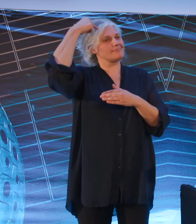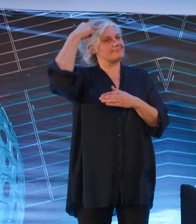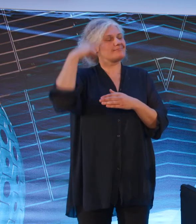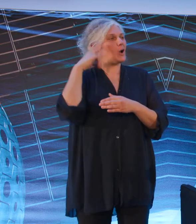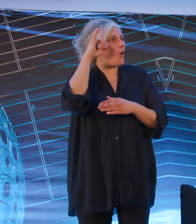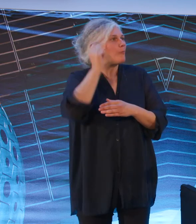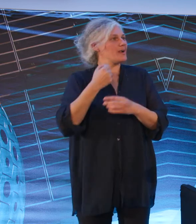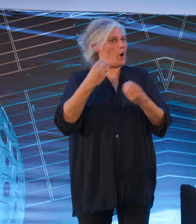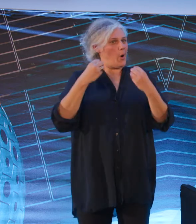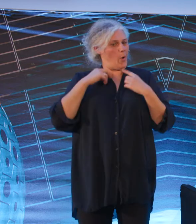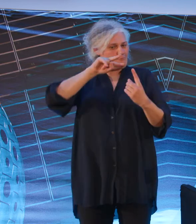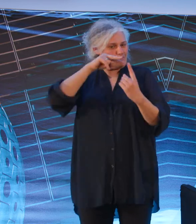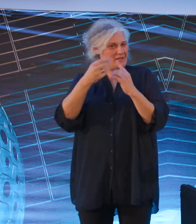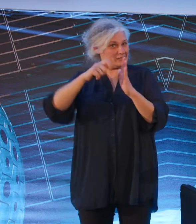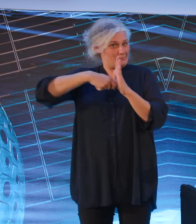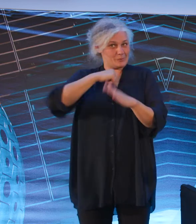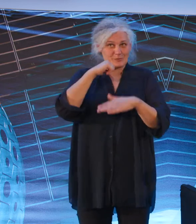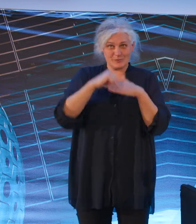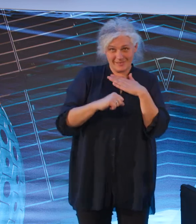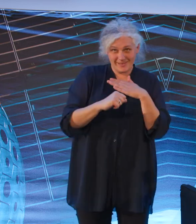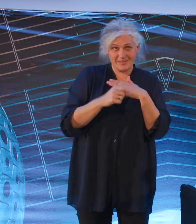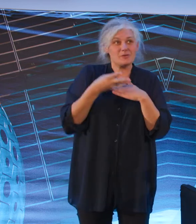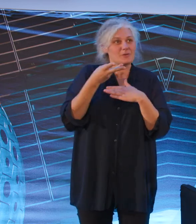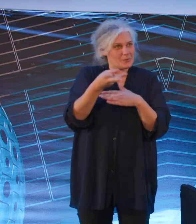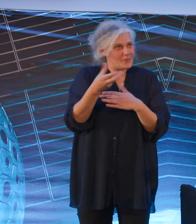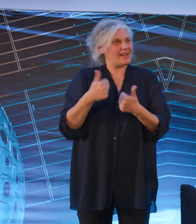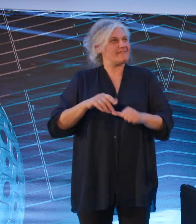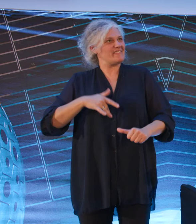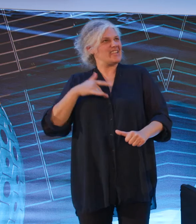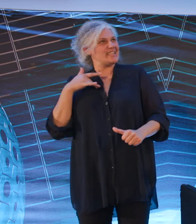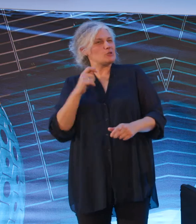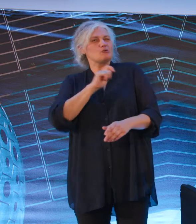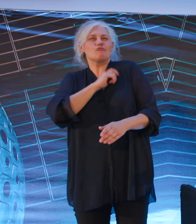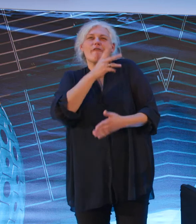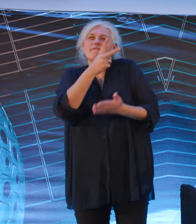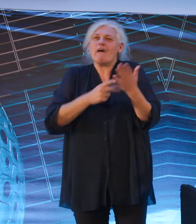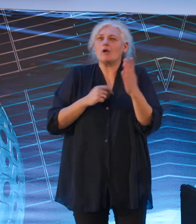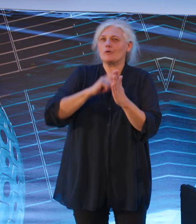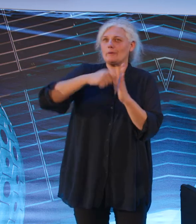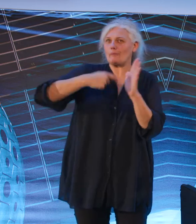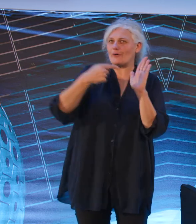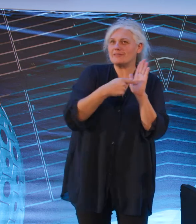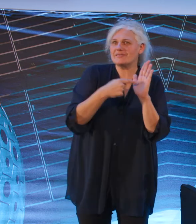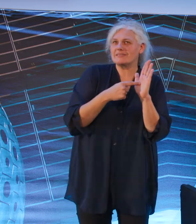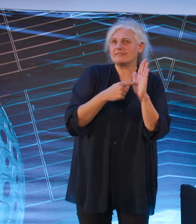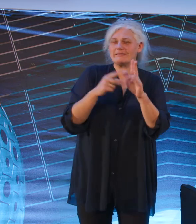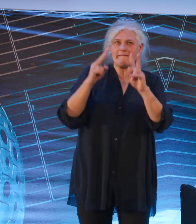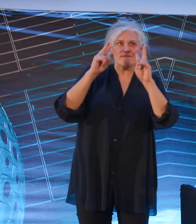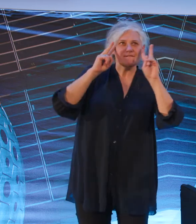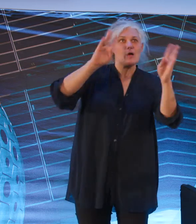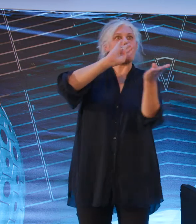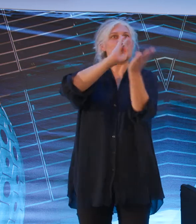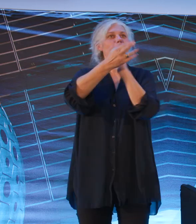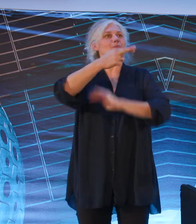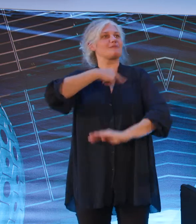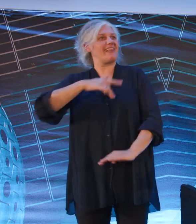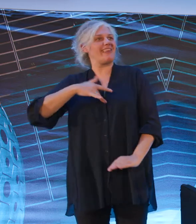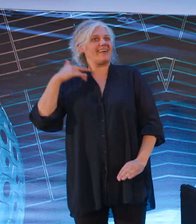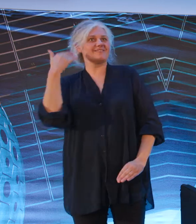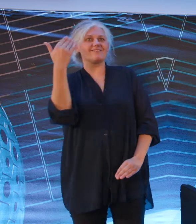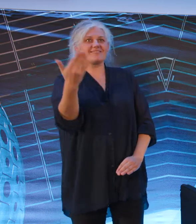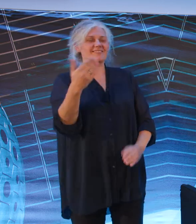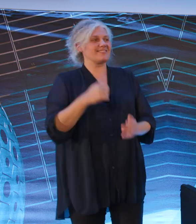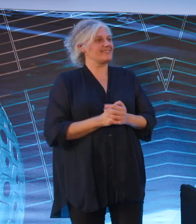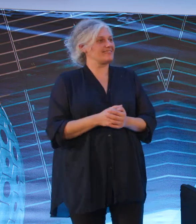giving our own perspective on these projects today, you can get a sense of the true value of these projects when vision becomes a reality.